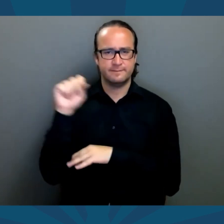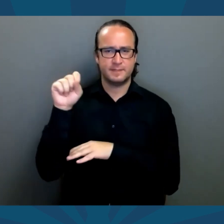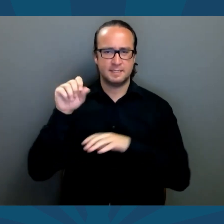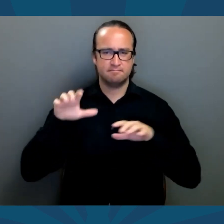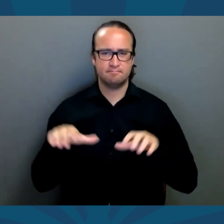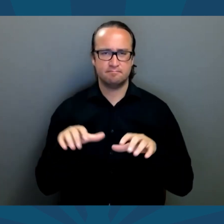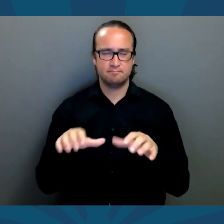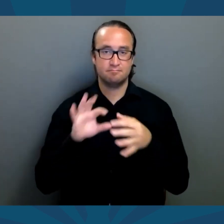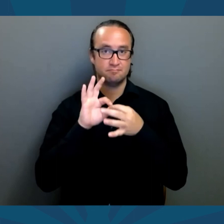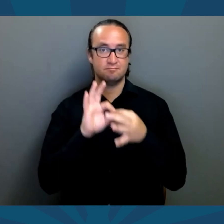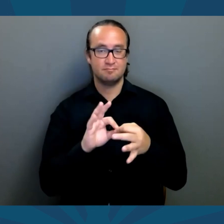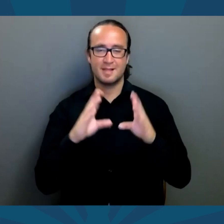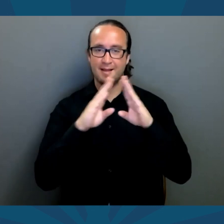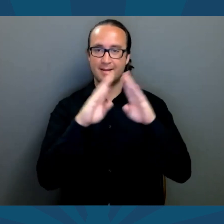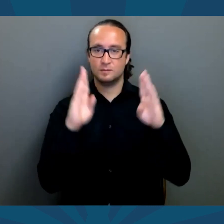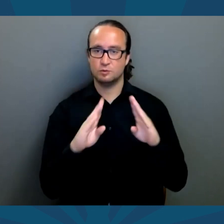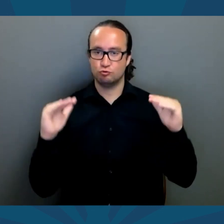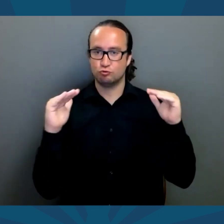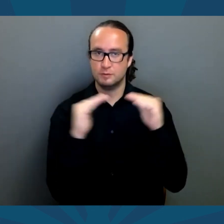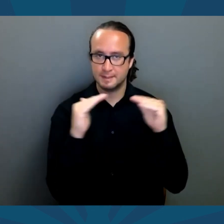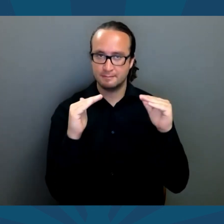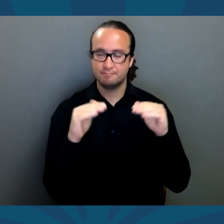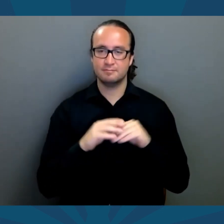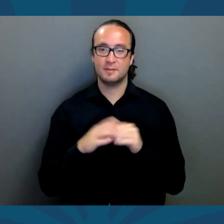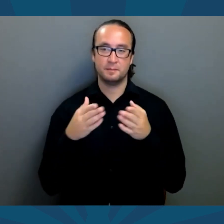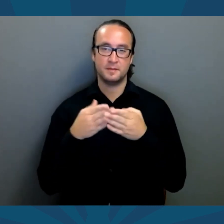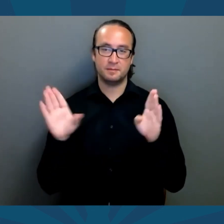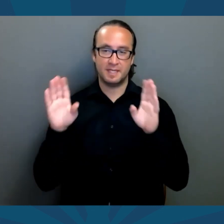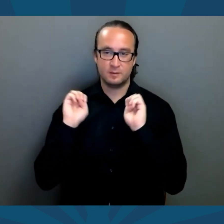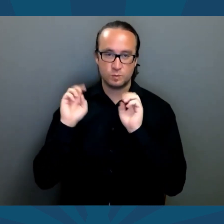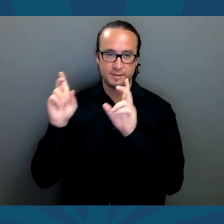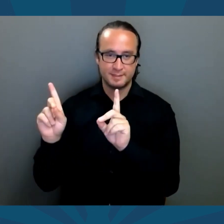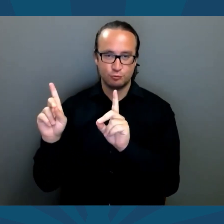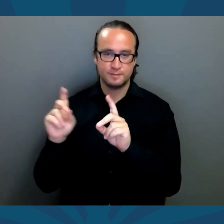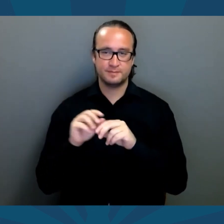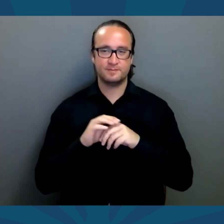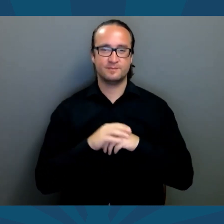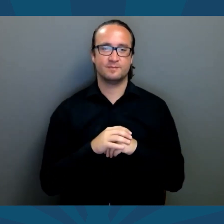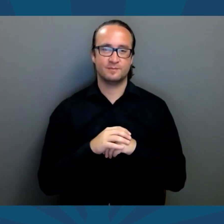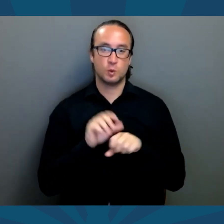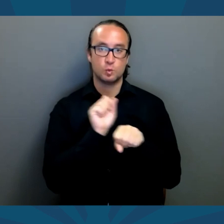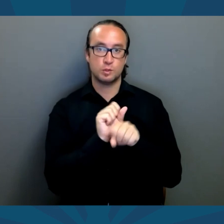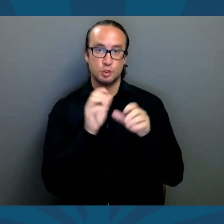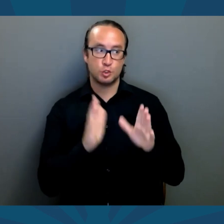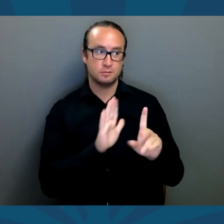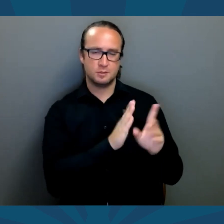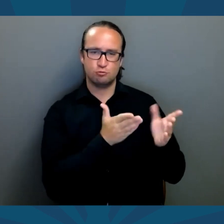Brianna's activism in housing justice, public education, workers' rights,